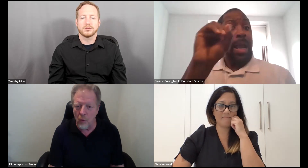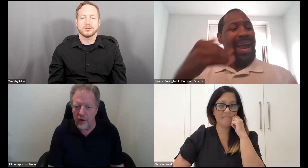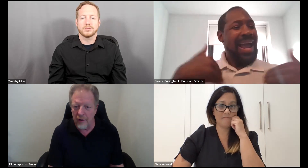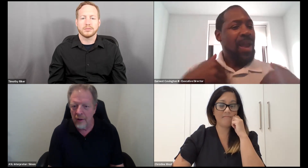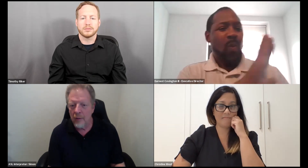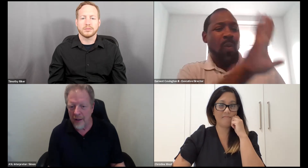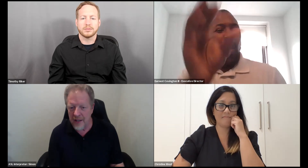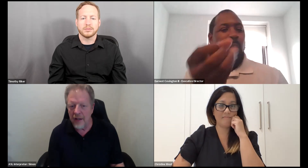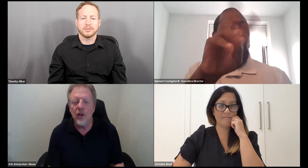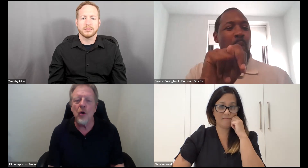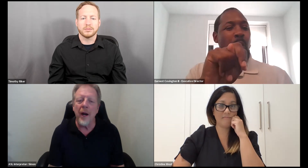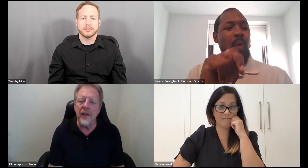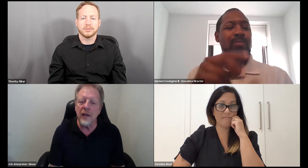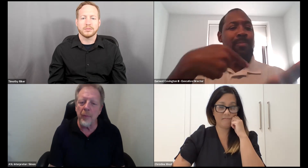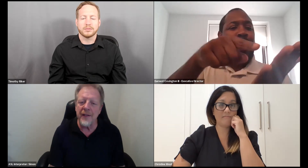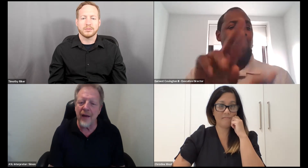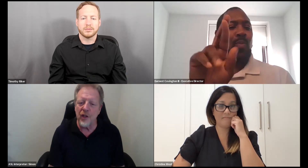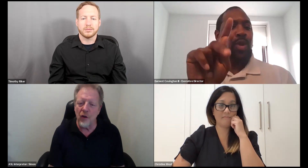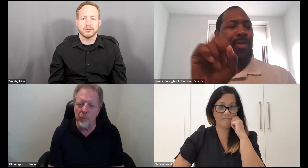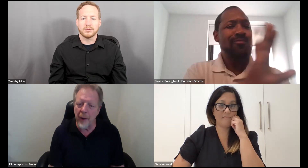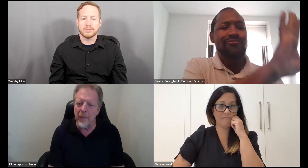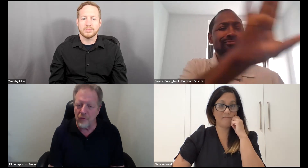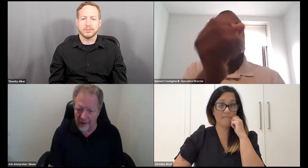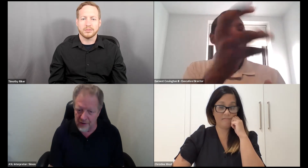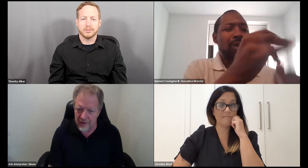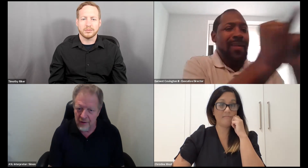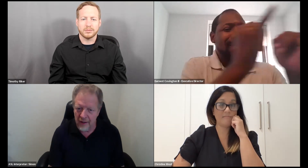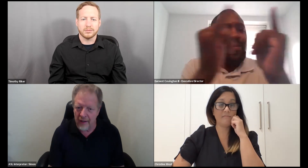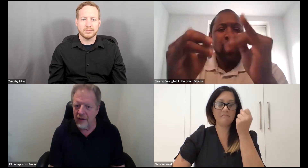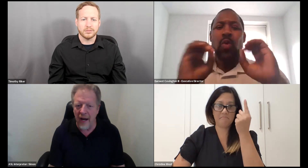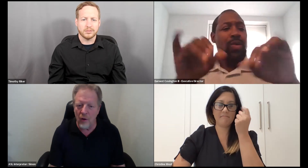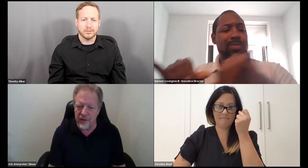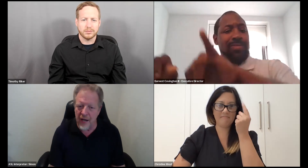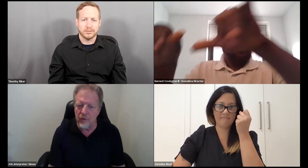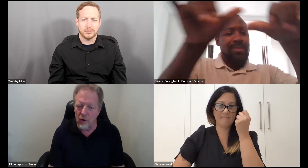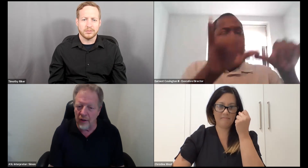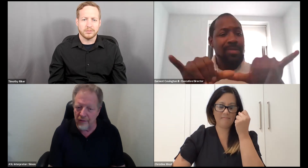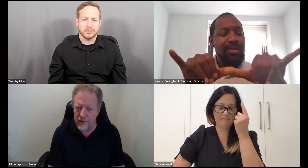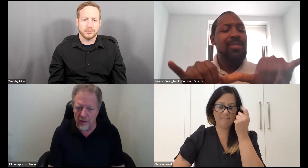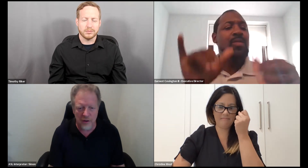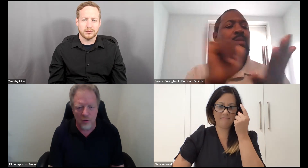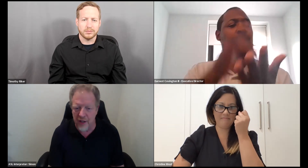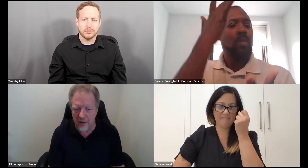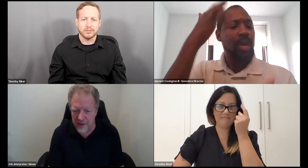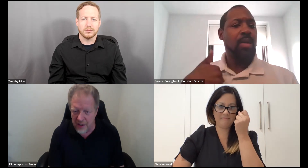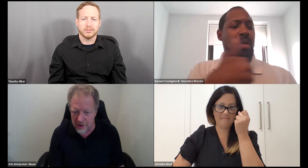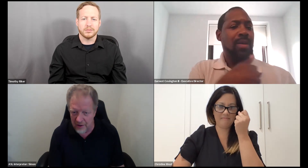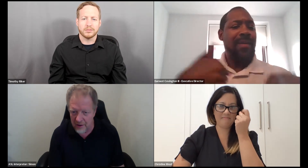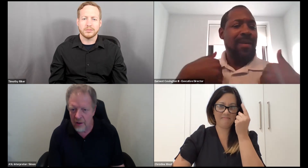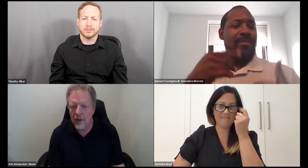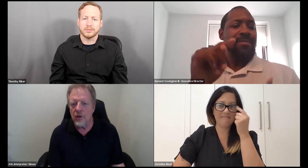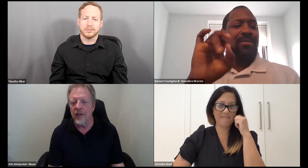have been awarded by the state. So many of the companies have their own payment rates, and they're not all the same. They're all individual. There's no